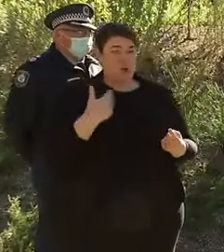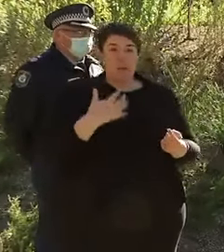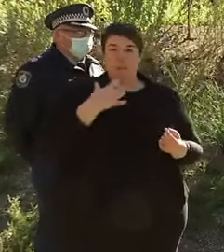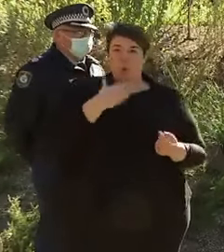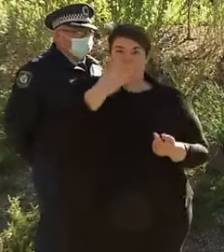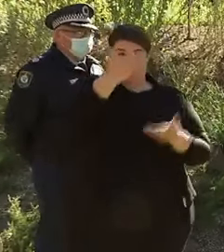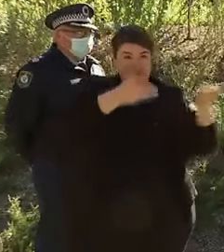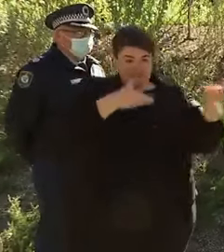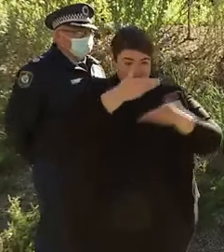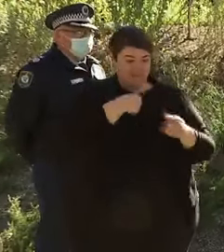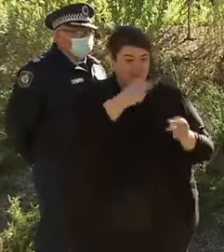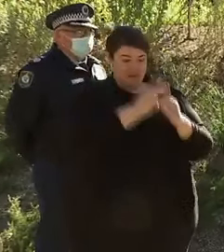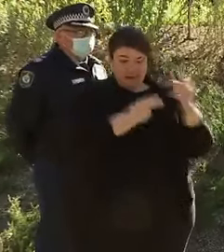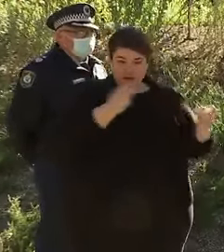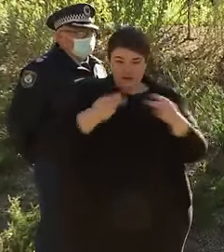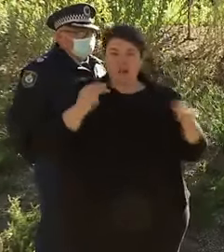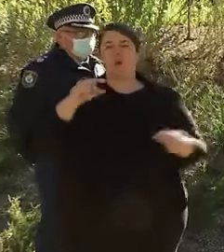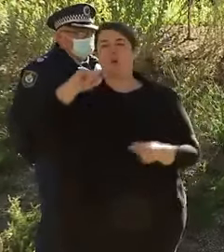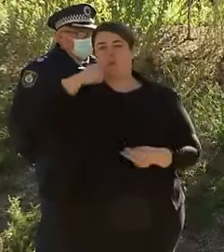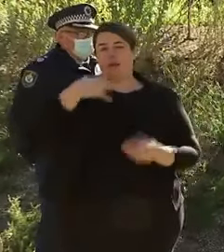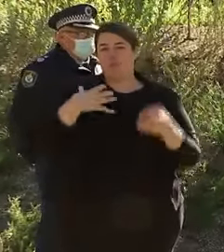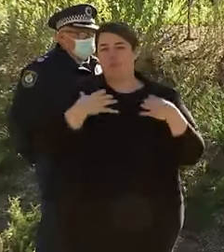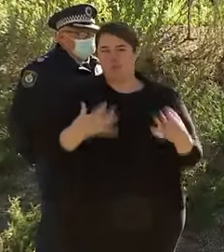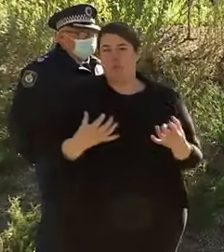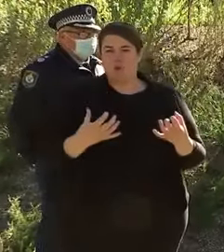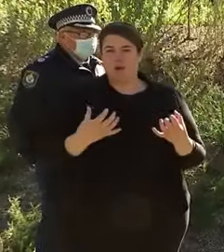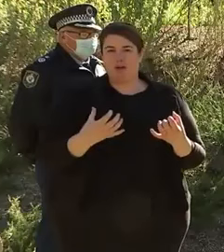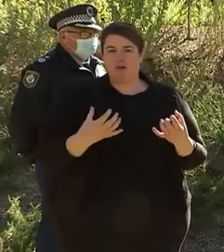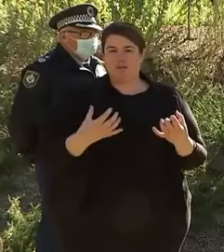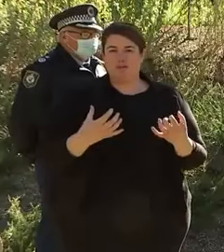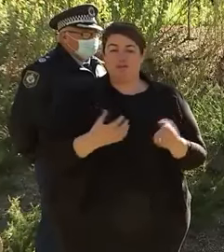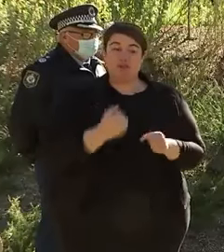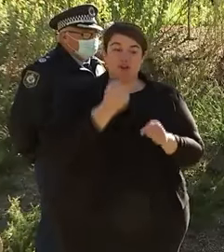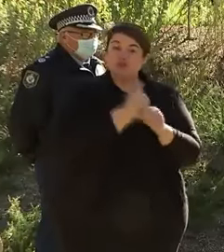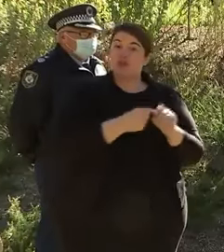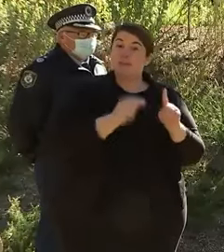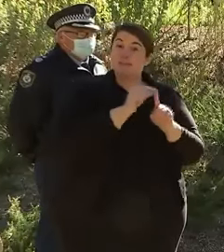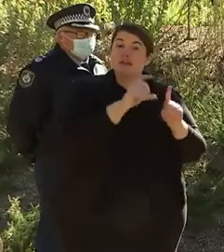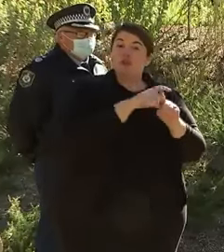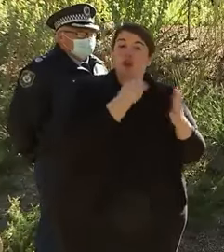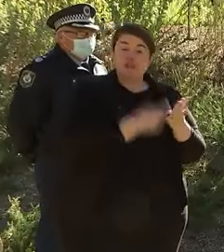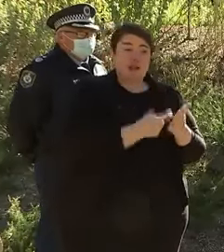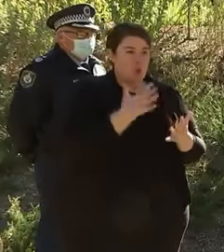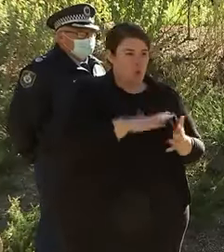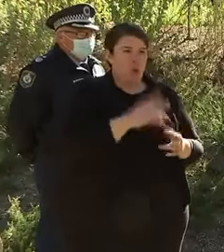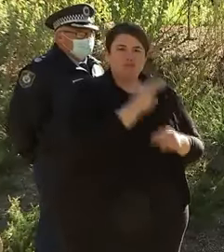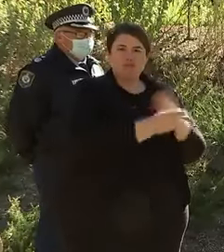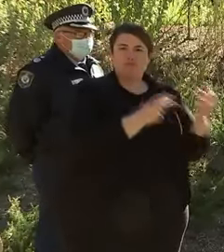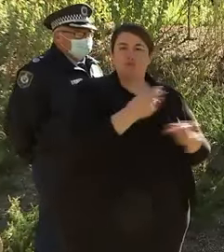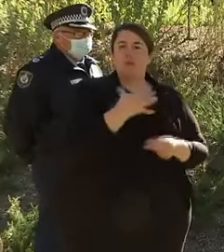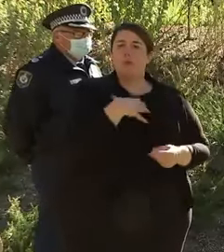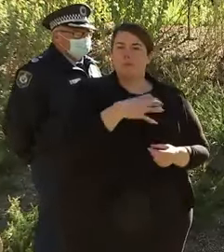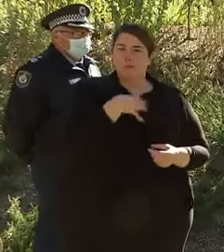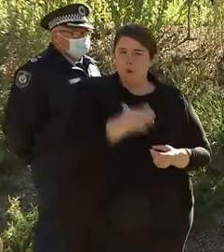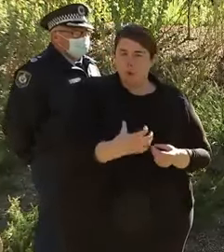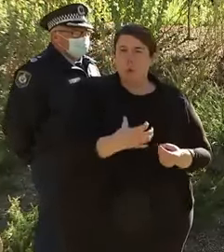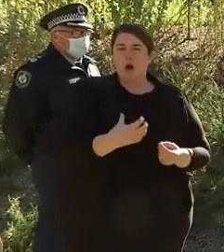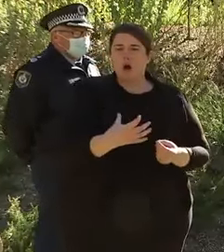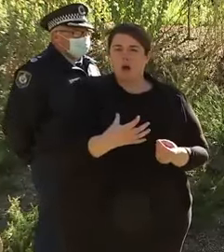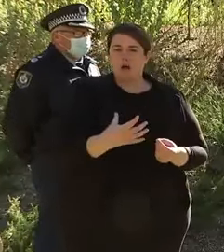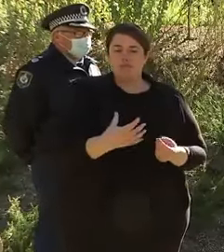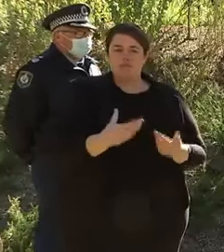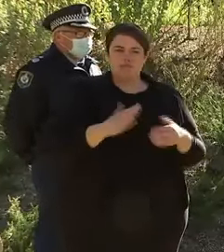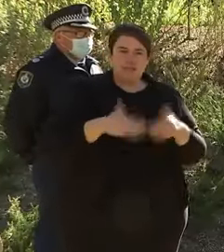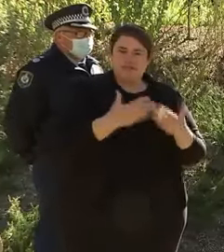we have, the more jabs we'll be able to get into arms. And the GPs themselves want to do more. More GPs want to come online.